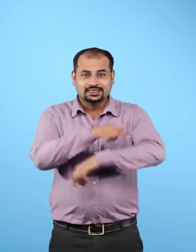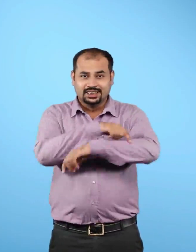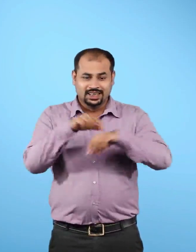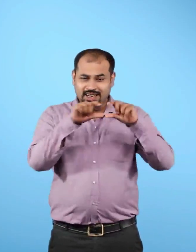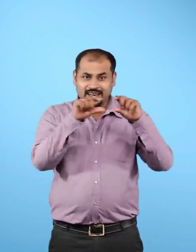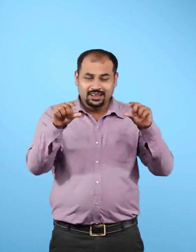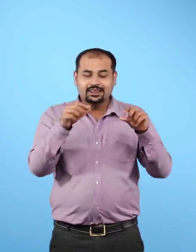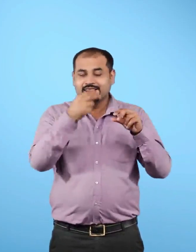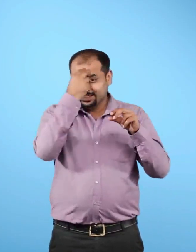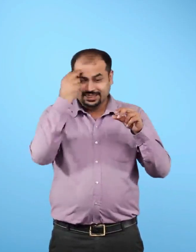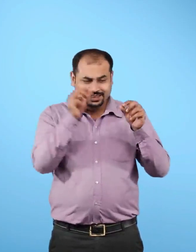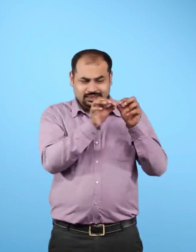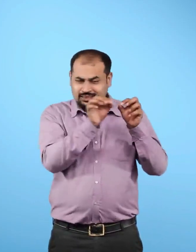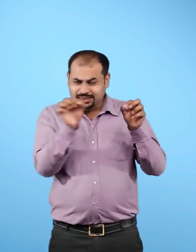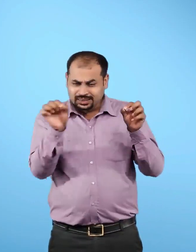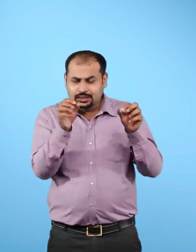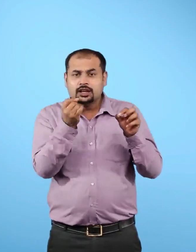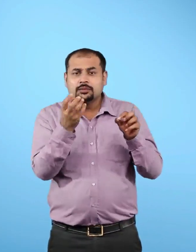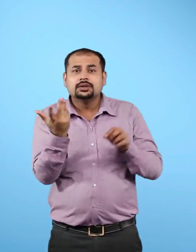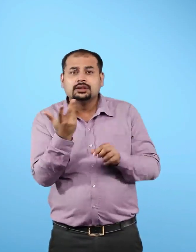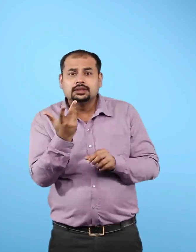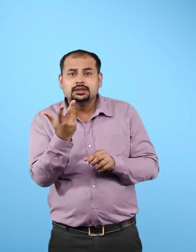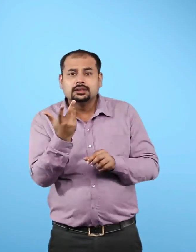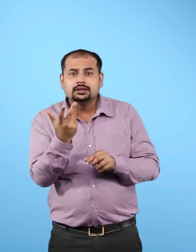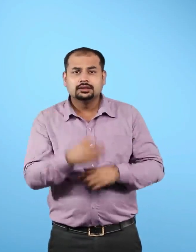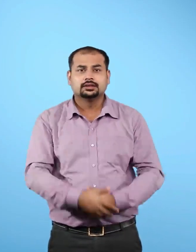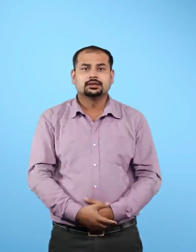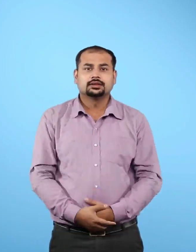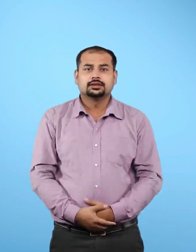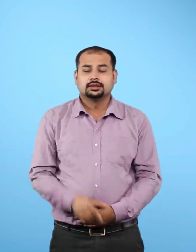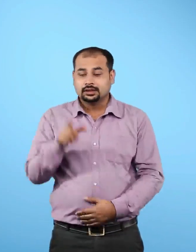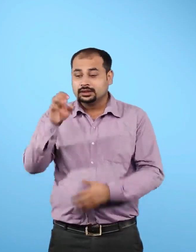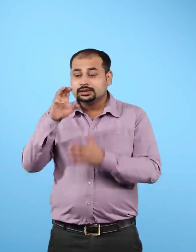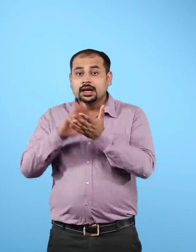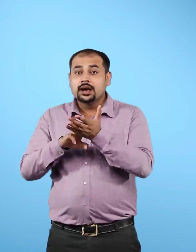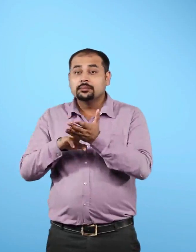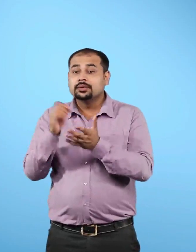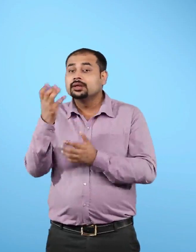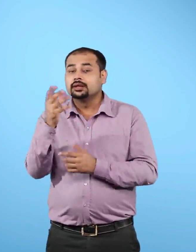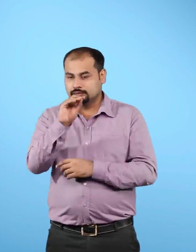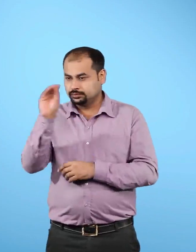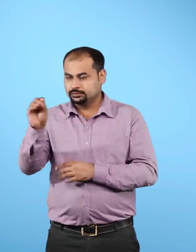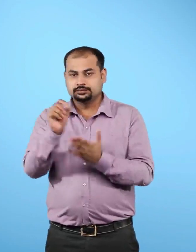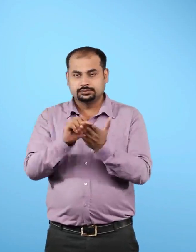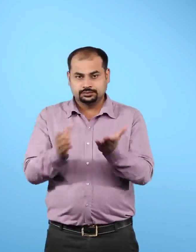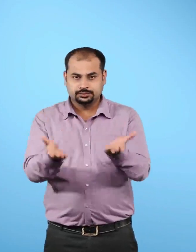The length of this lady's finger or bhindi is dash centimeter